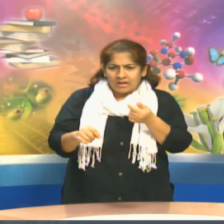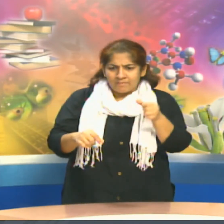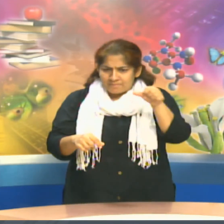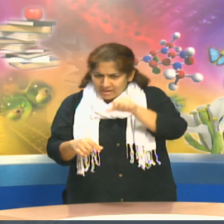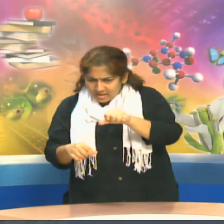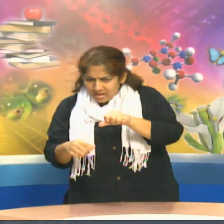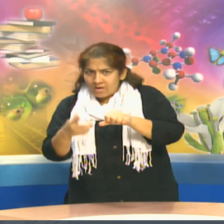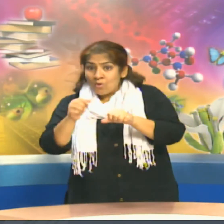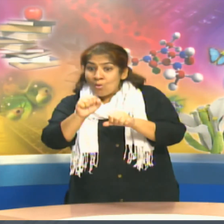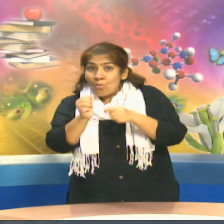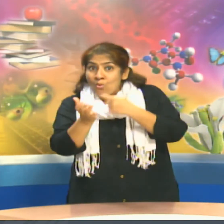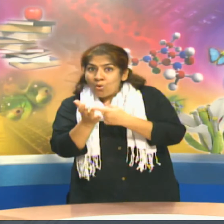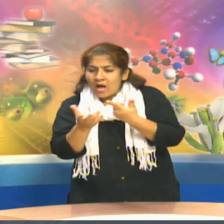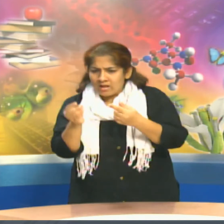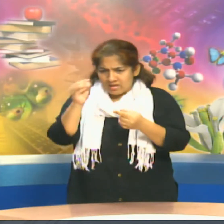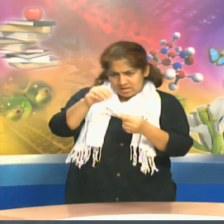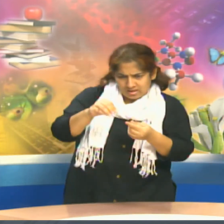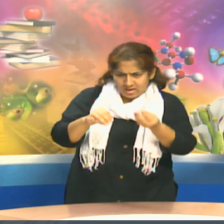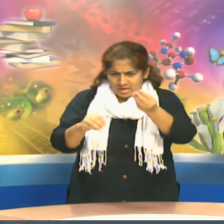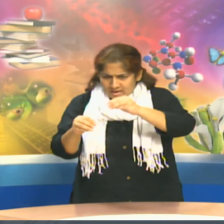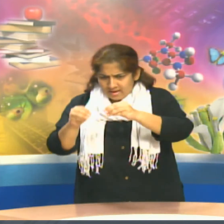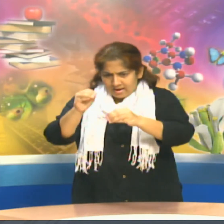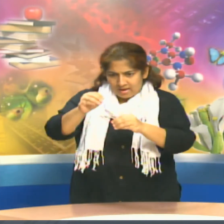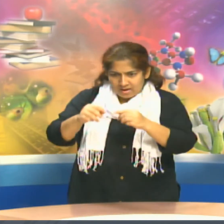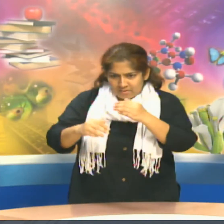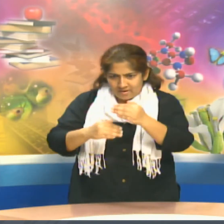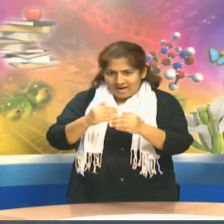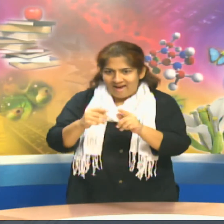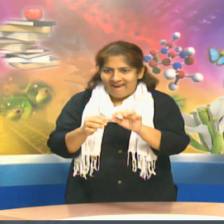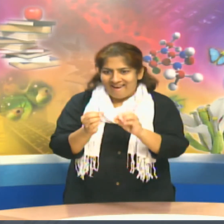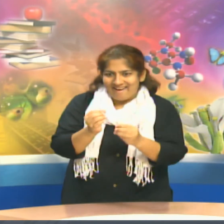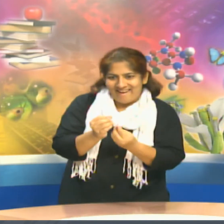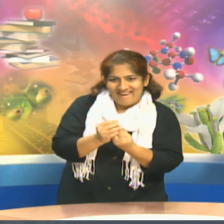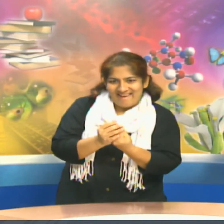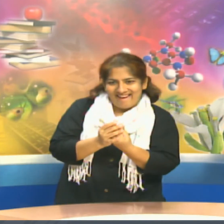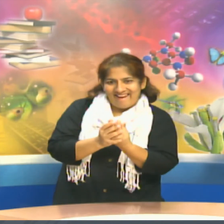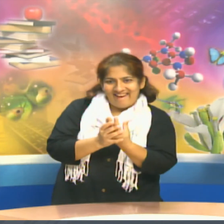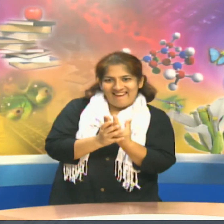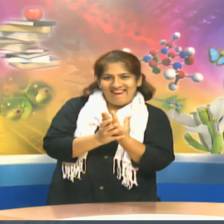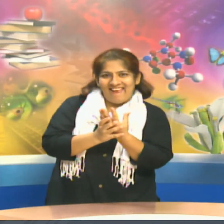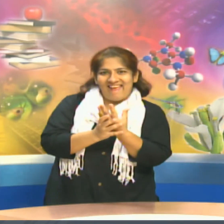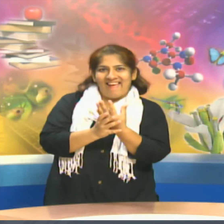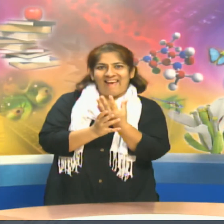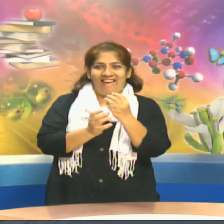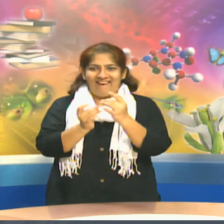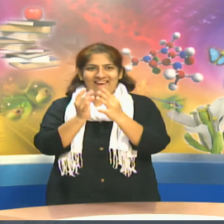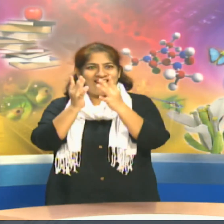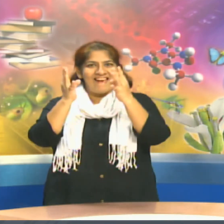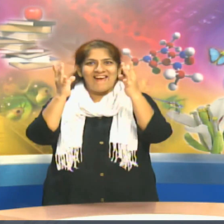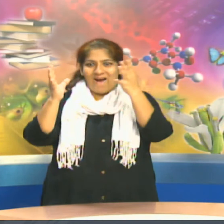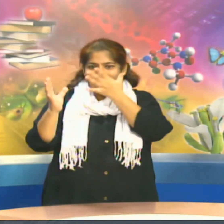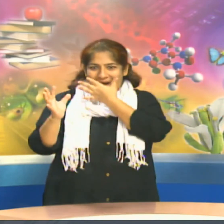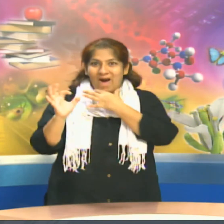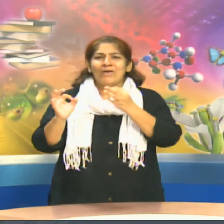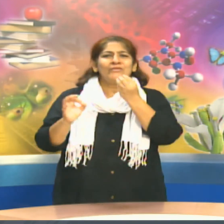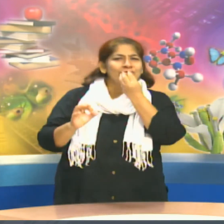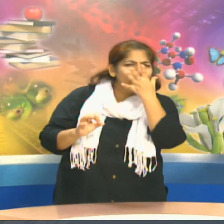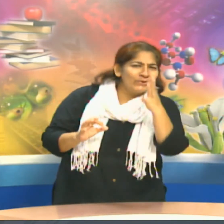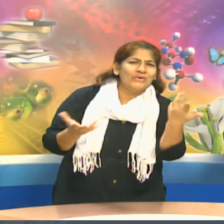then we just wait for 1 day, 2 day, and then we move on to the other seed and just wait for the